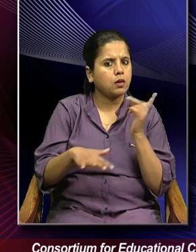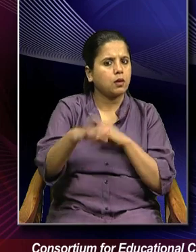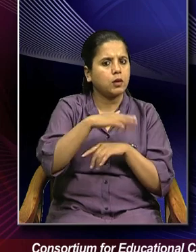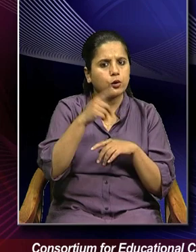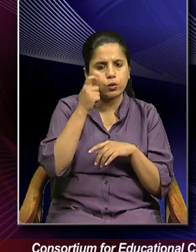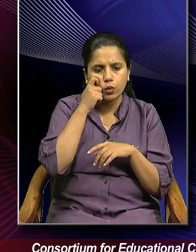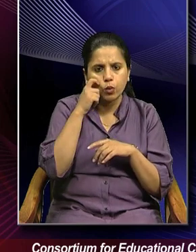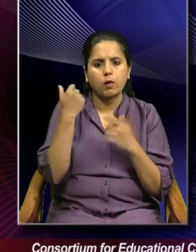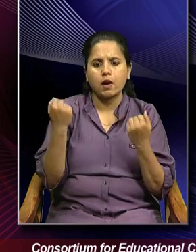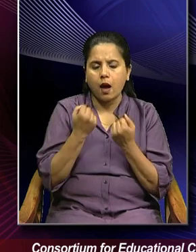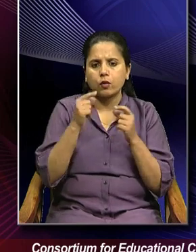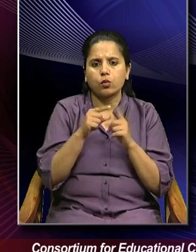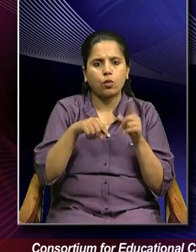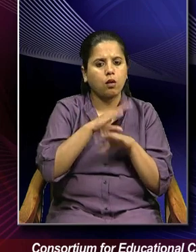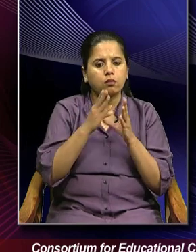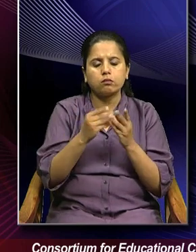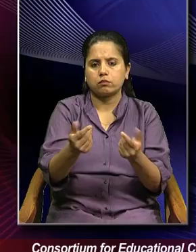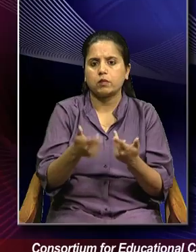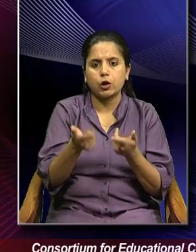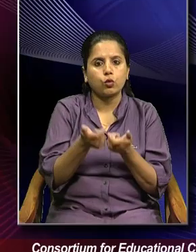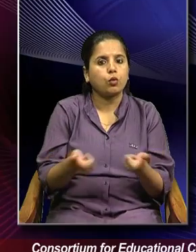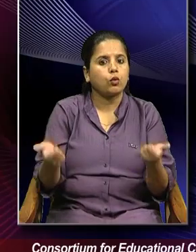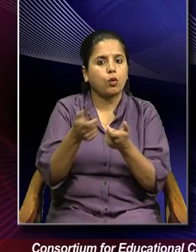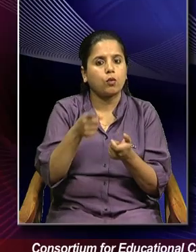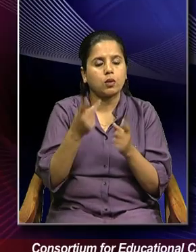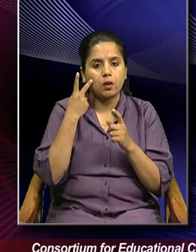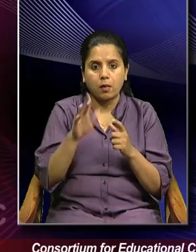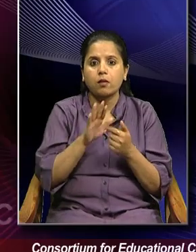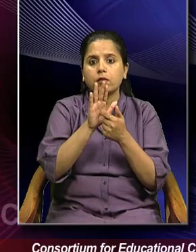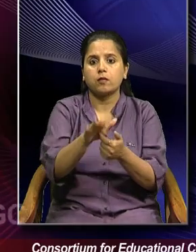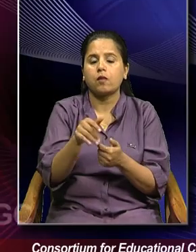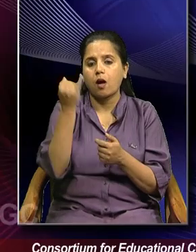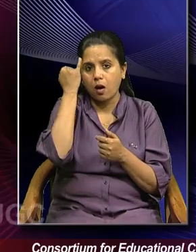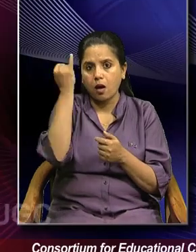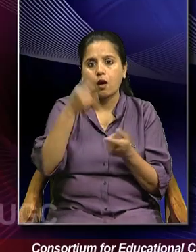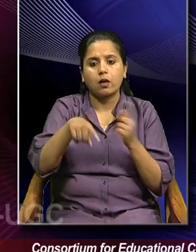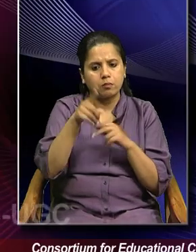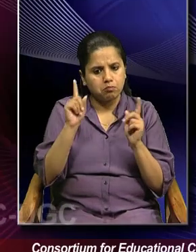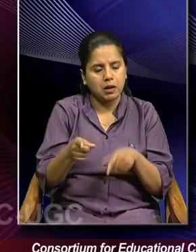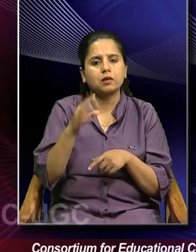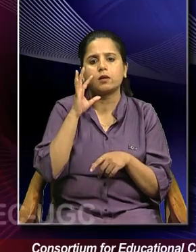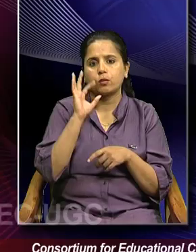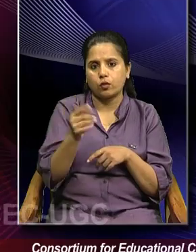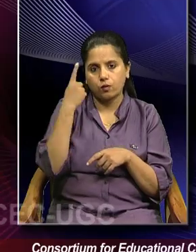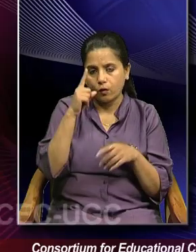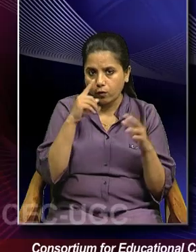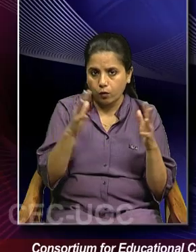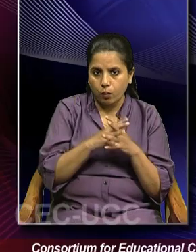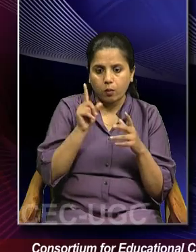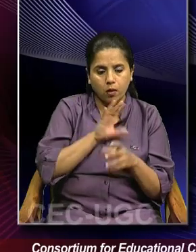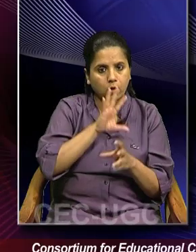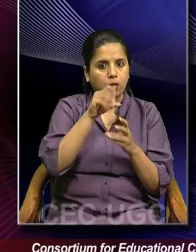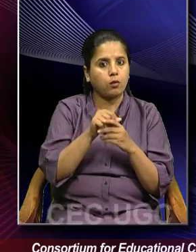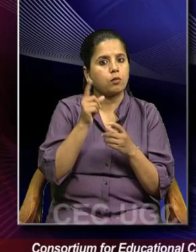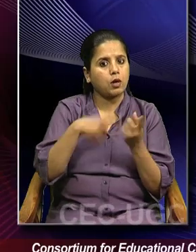human activity. This conference also put forward the idea that it was necessary for women to participate in